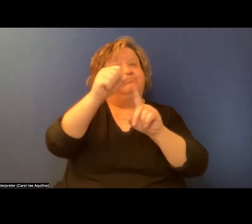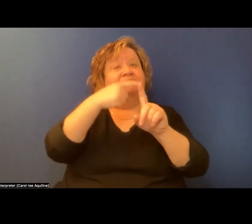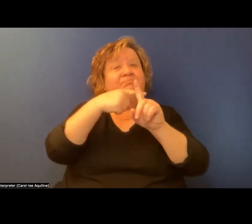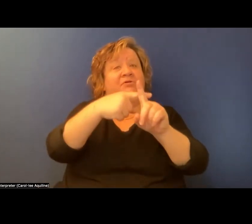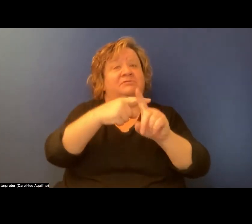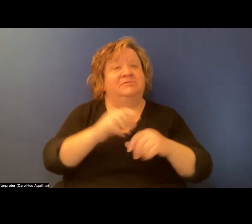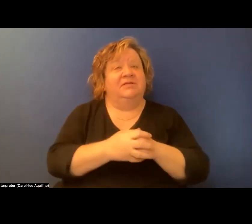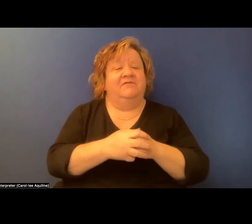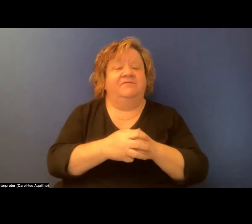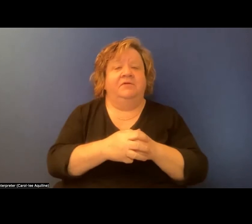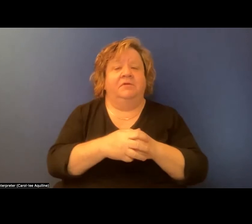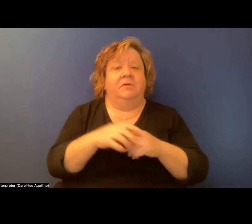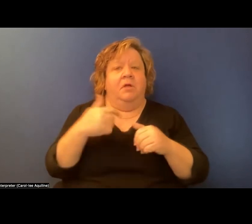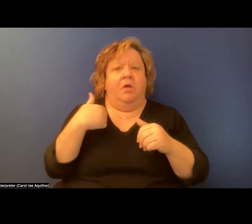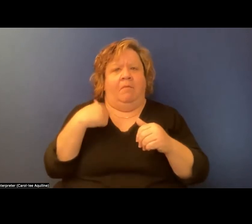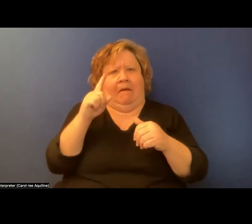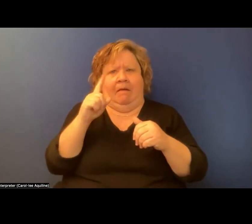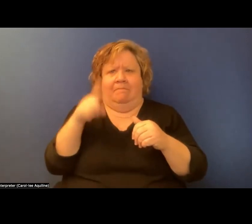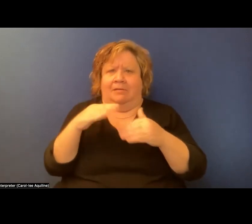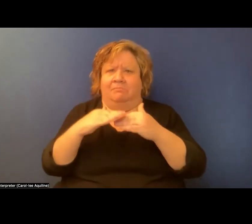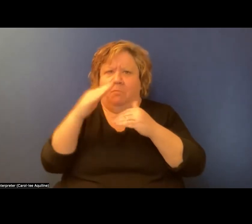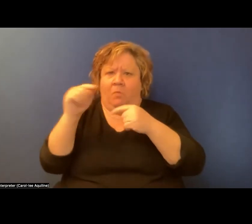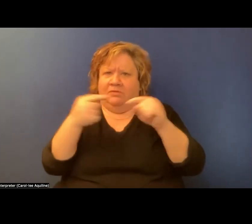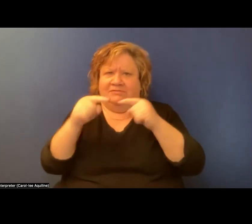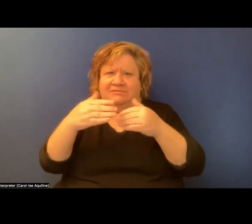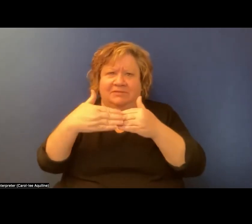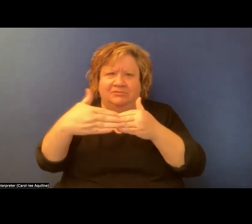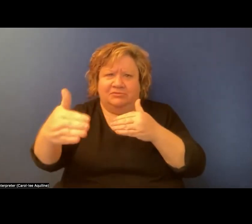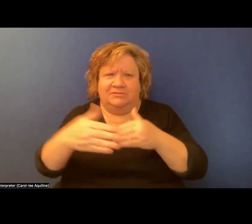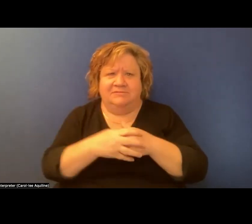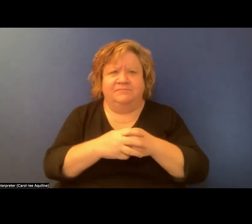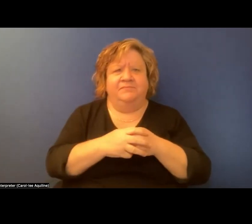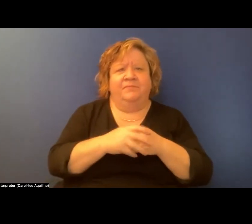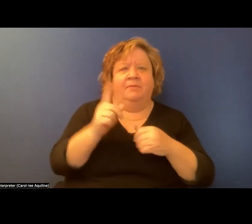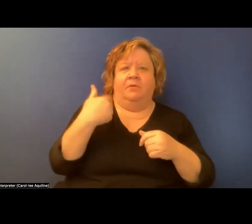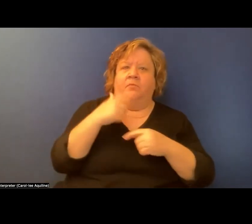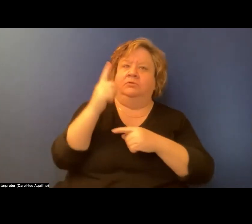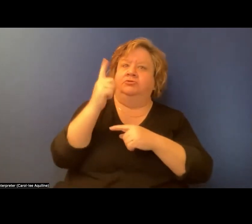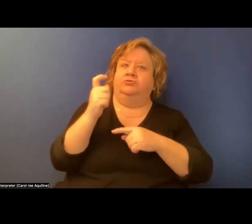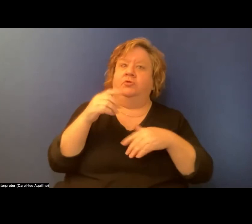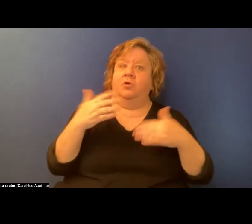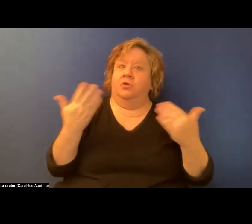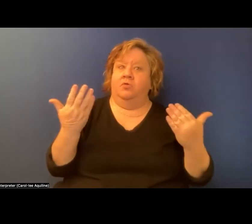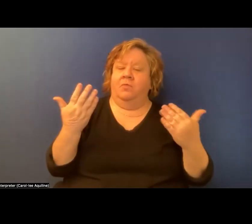all stakeholders and actors on disability inclusion to strengthen